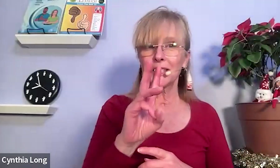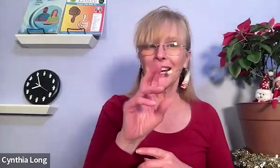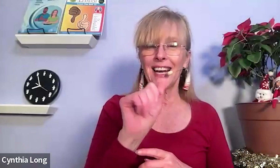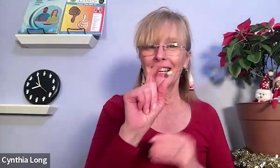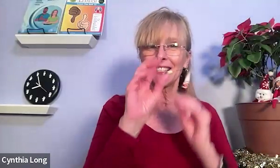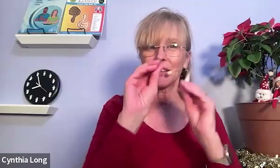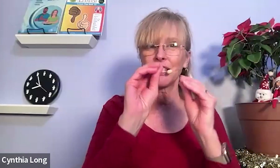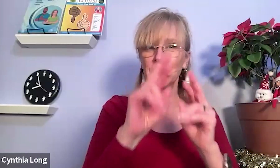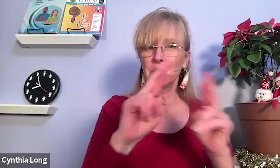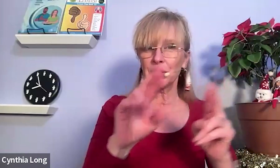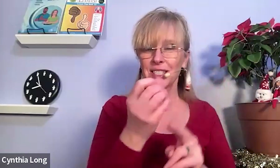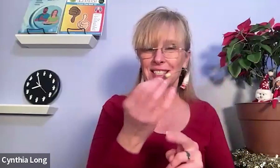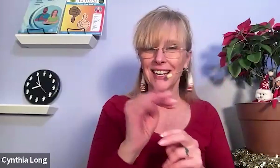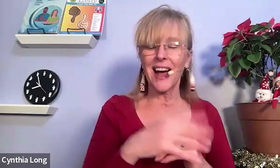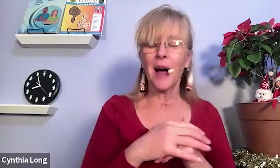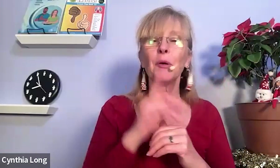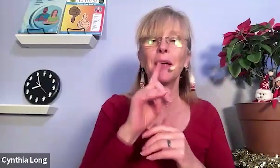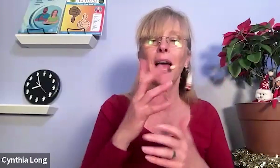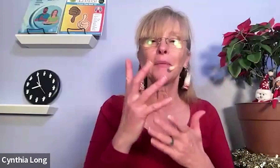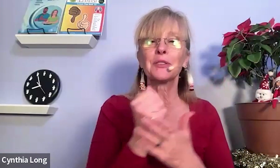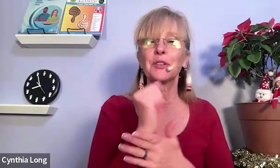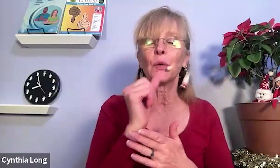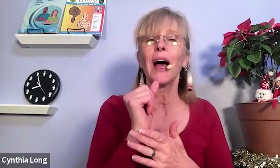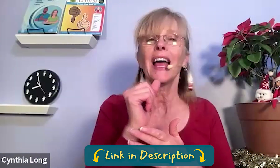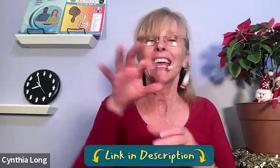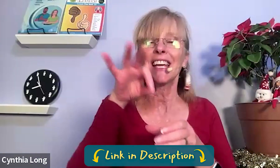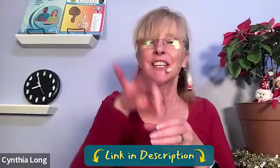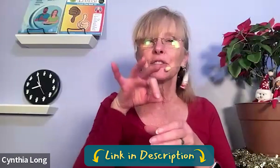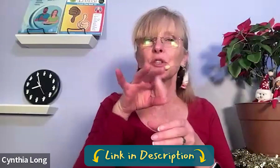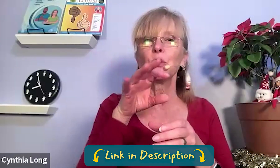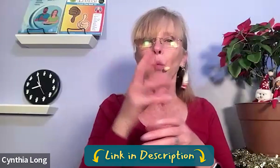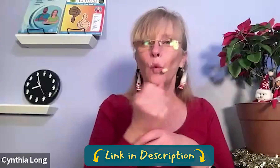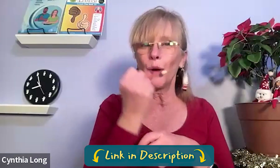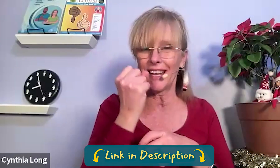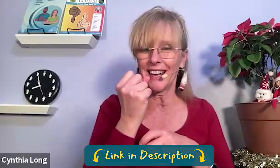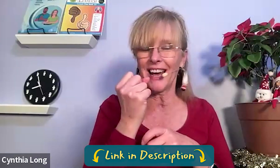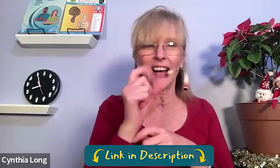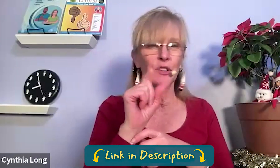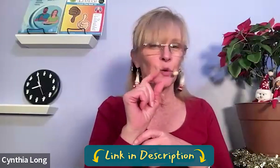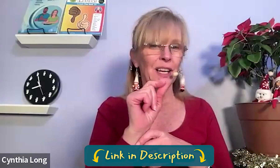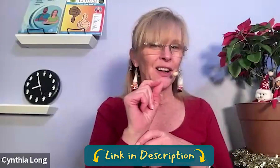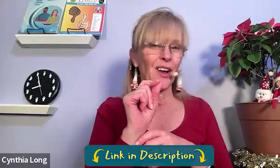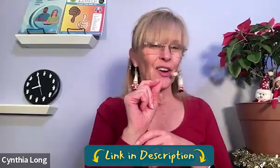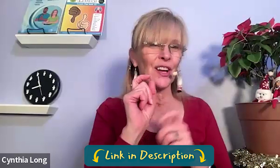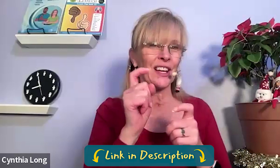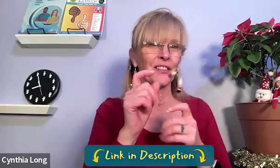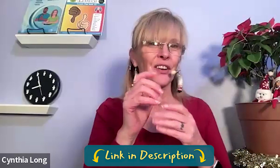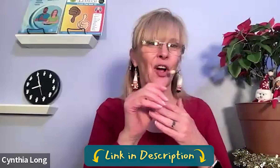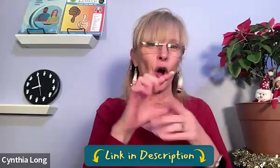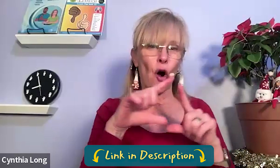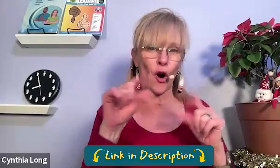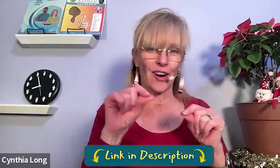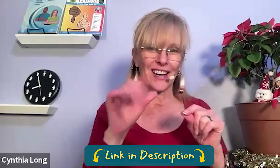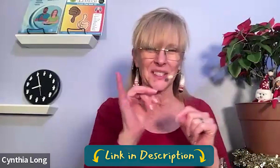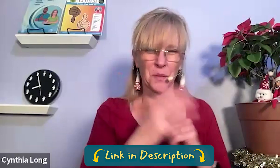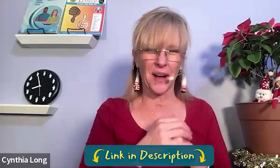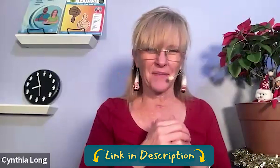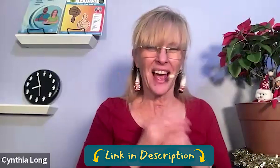website, ASLTeachingResources.com, you'll be able to enter to win a $20 gift card as well.